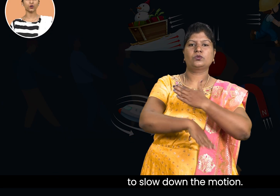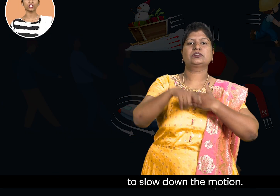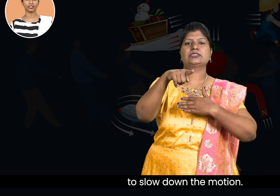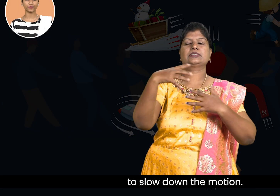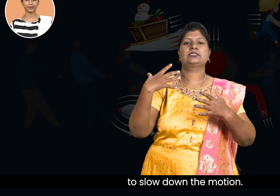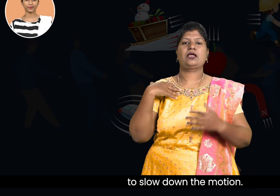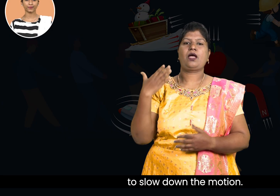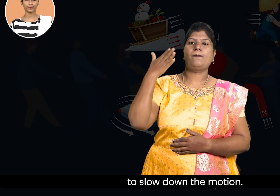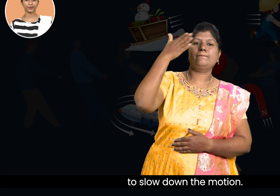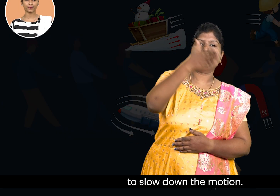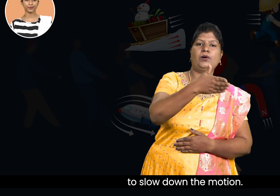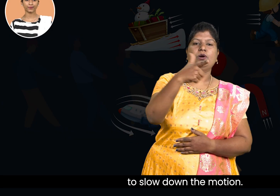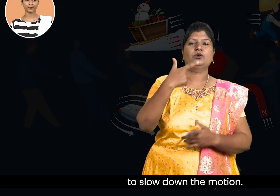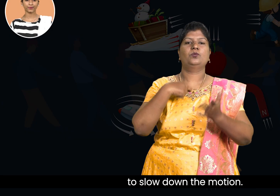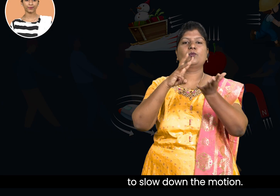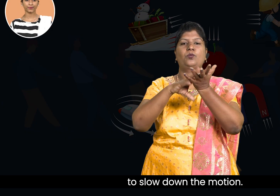the motion.